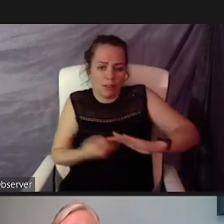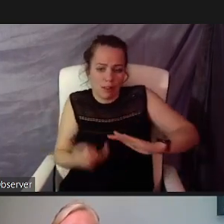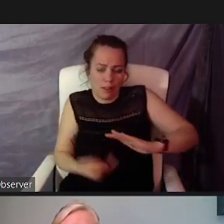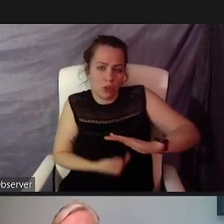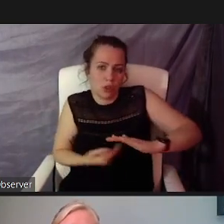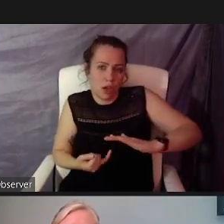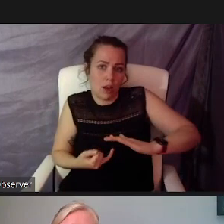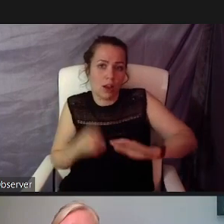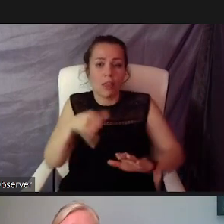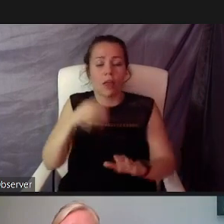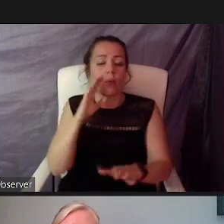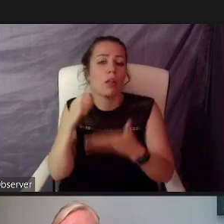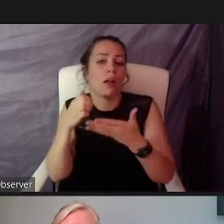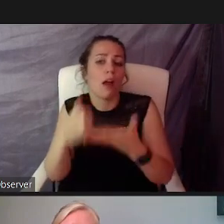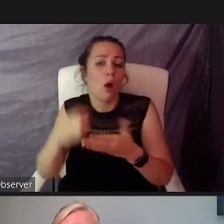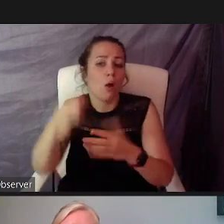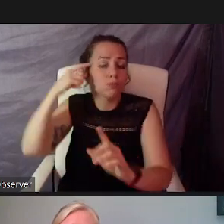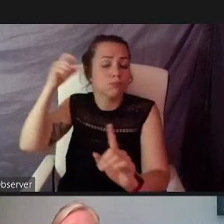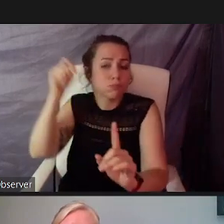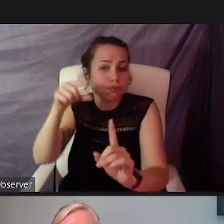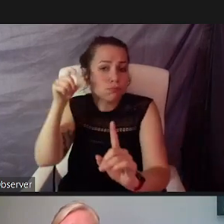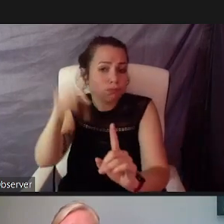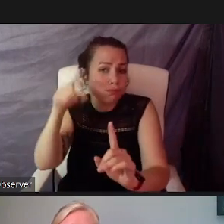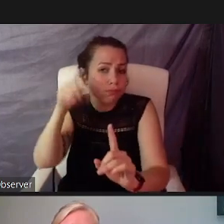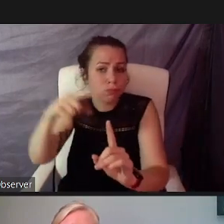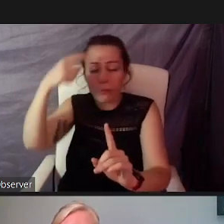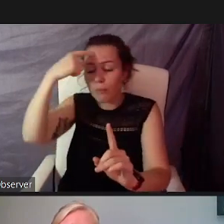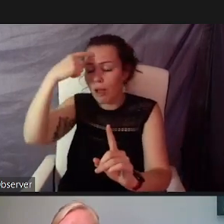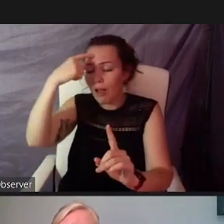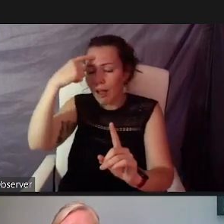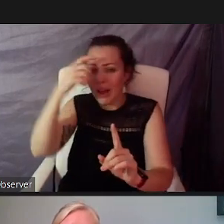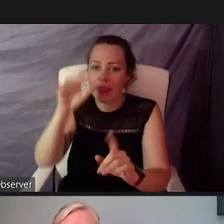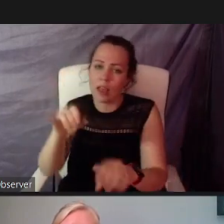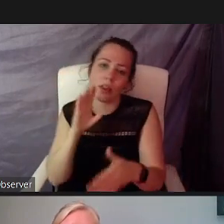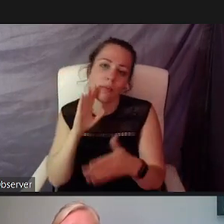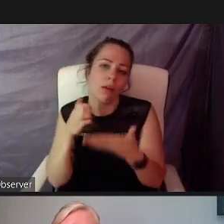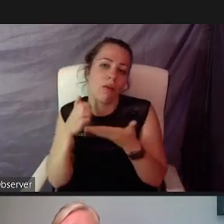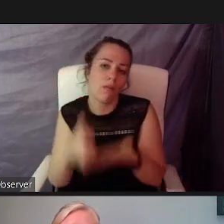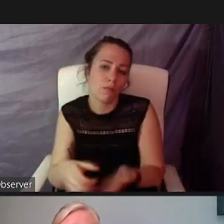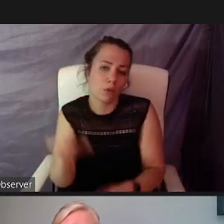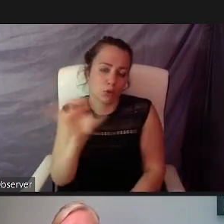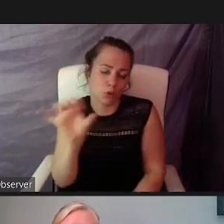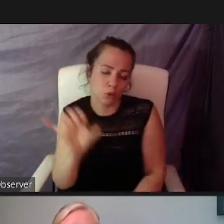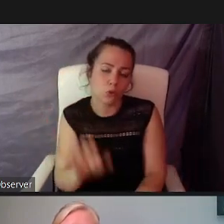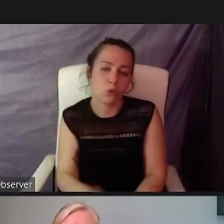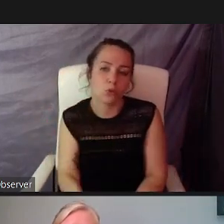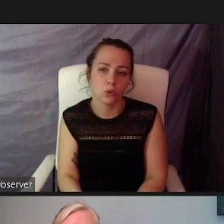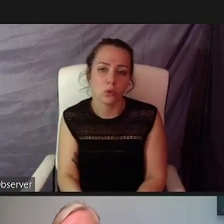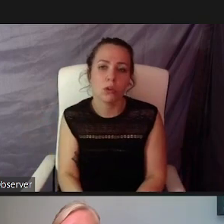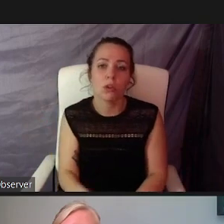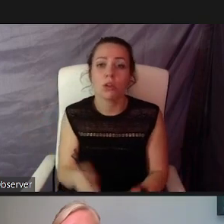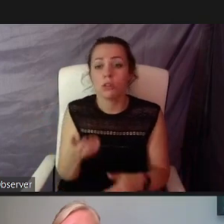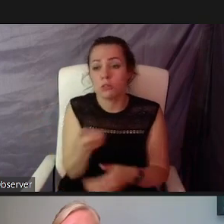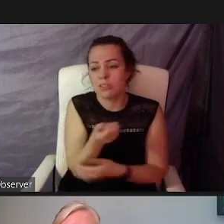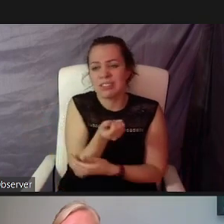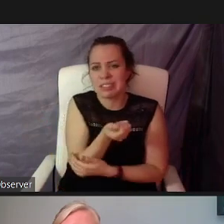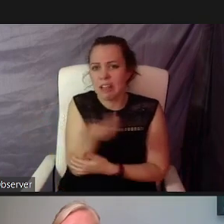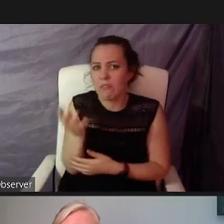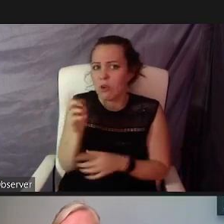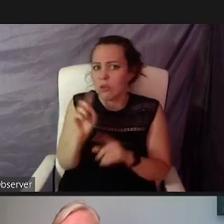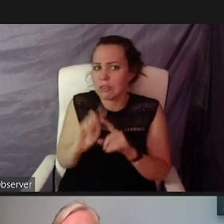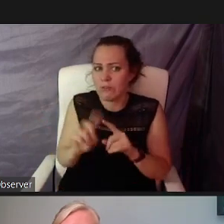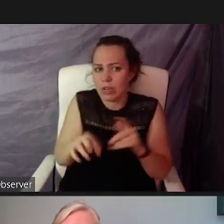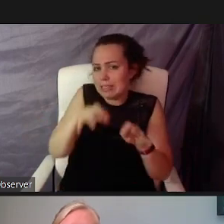that stimulate your mind, or that are what we call cognitively stimulating, can be quite good as well. So number of different